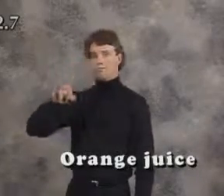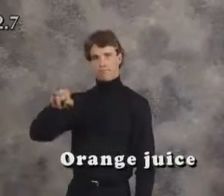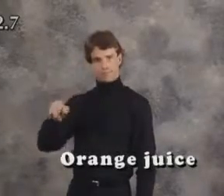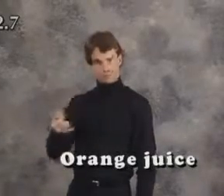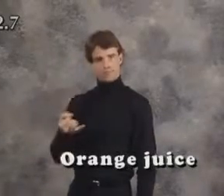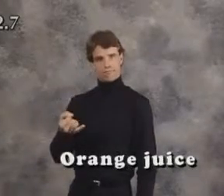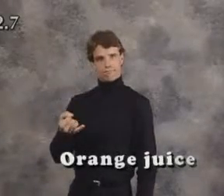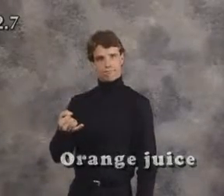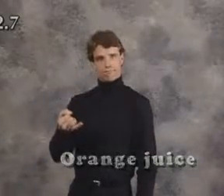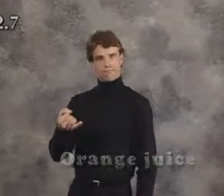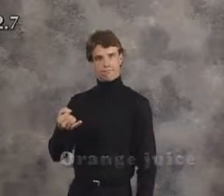Orange juice.